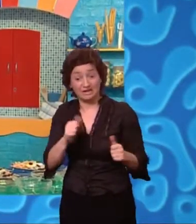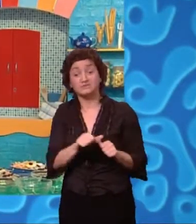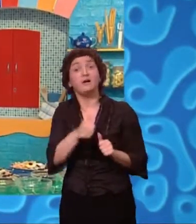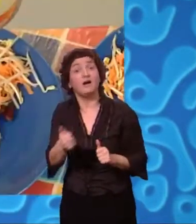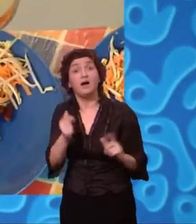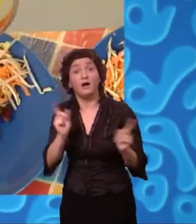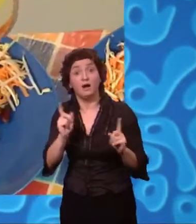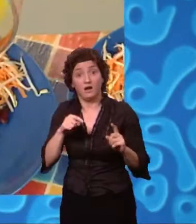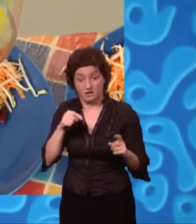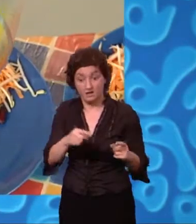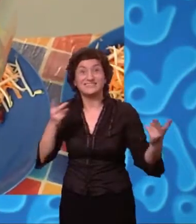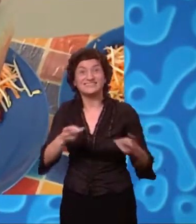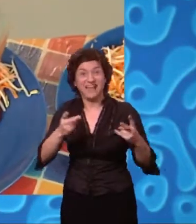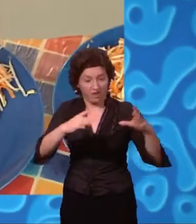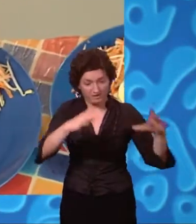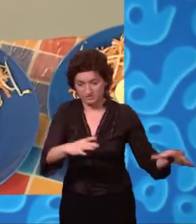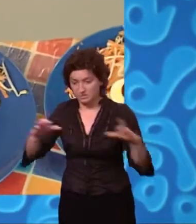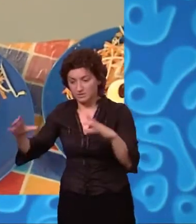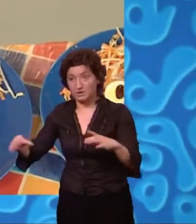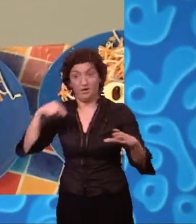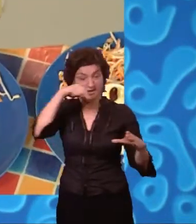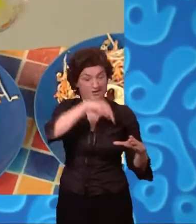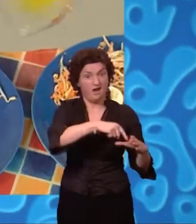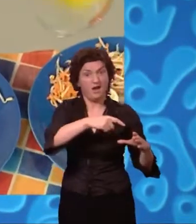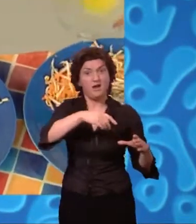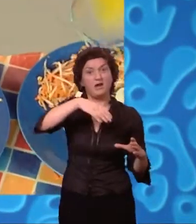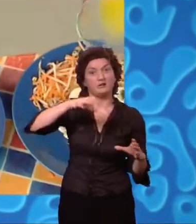salads. Like